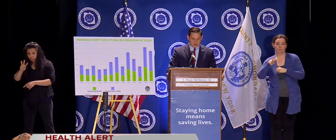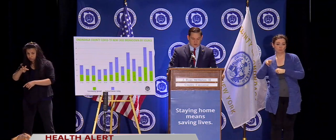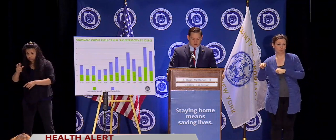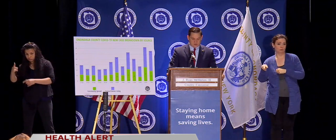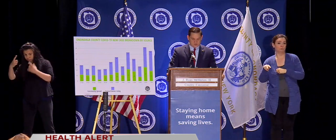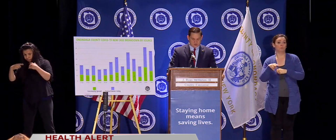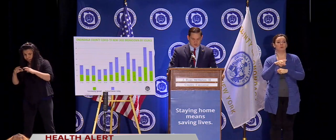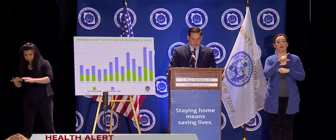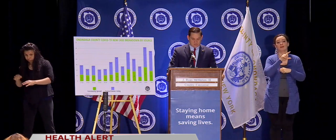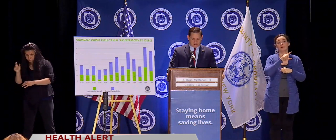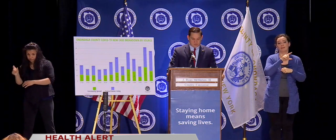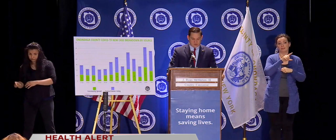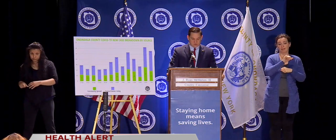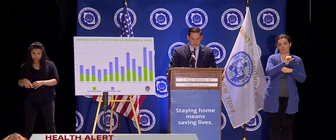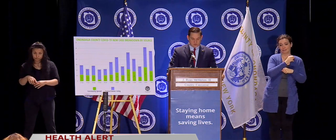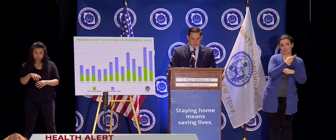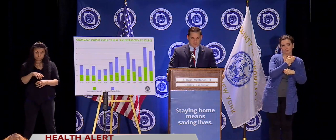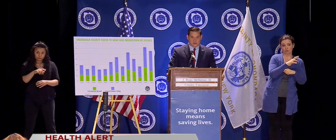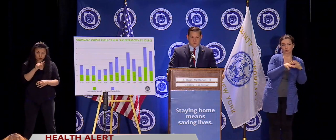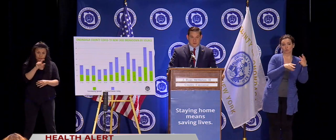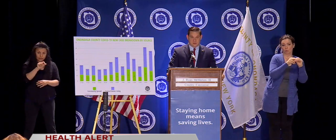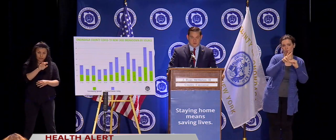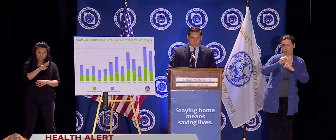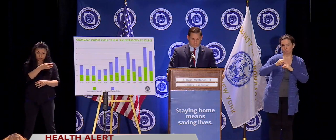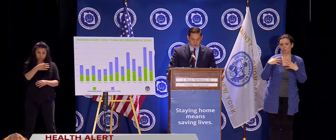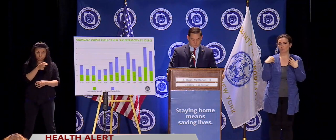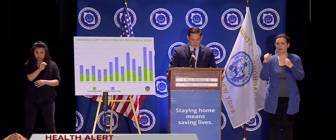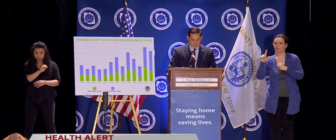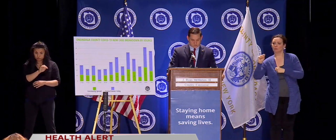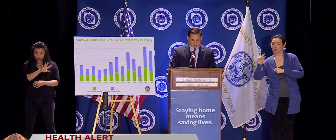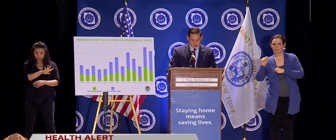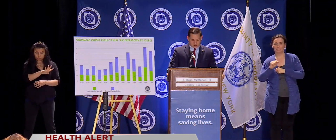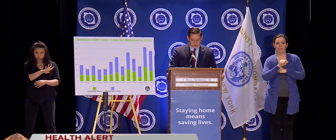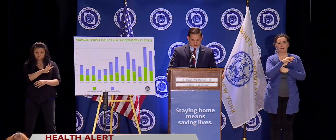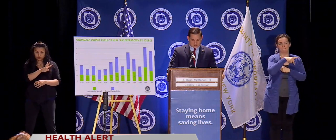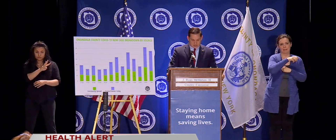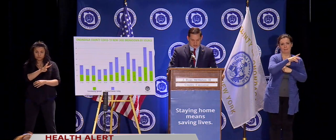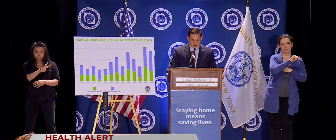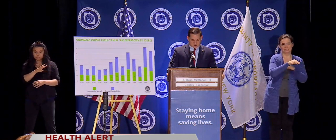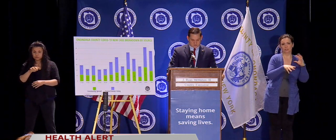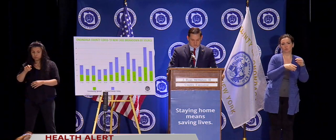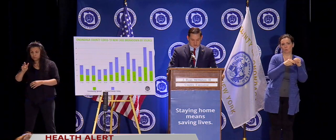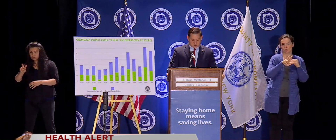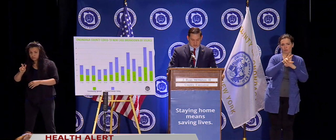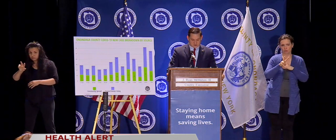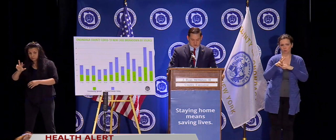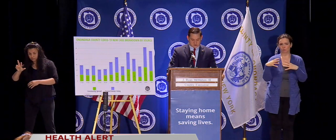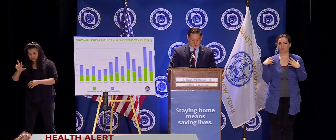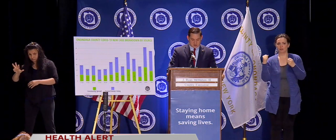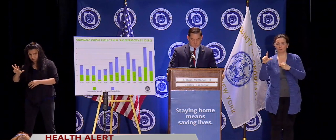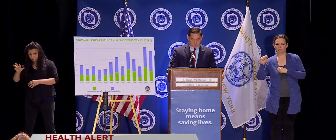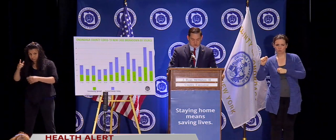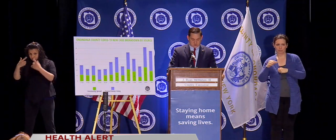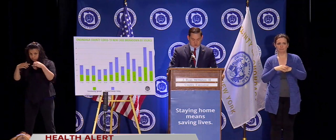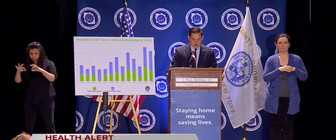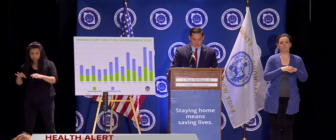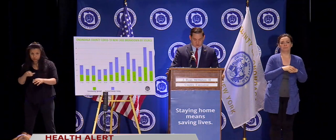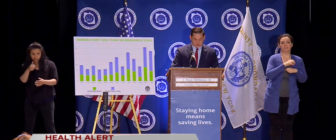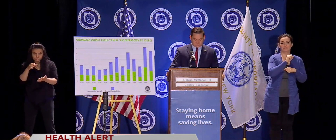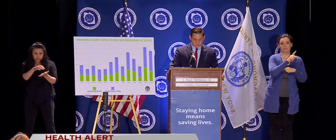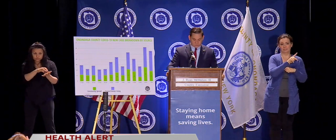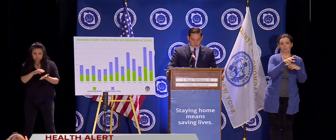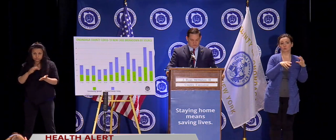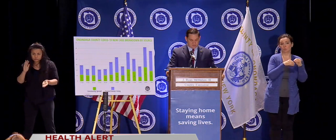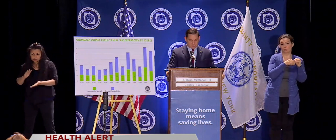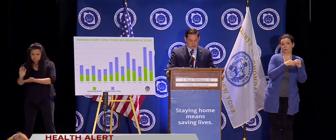20 recoveries. Pompey, 22 cases, 20 recoveries. Skaneateles, 15 cases, 13